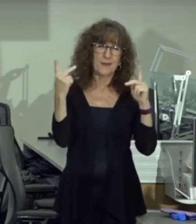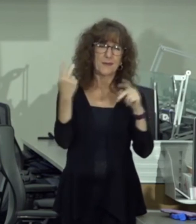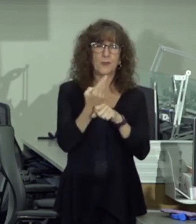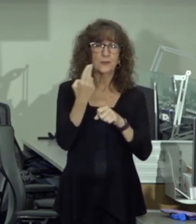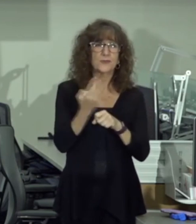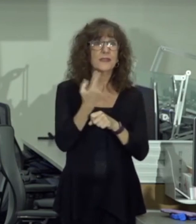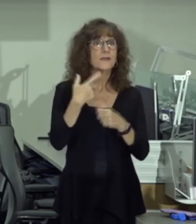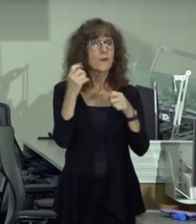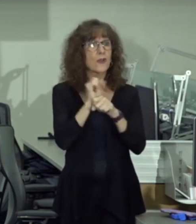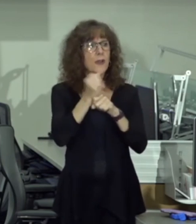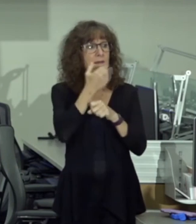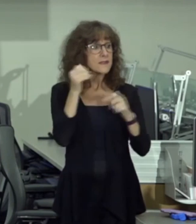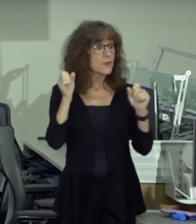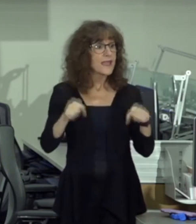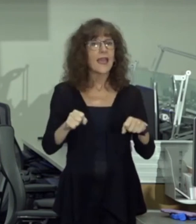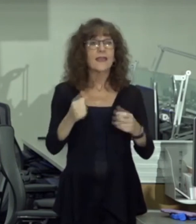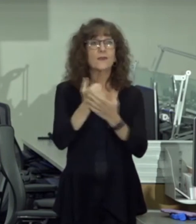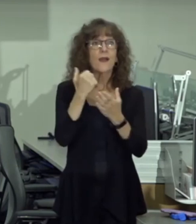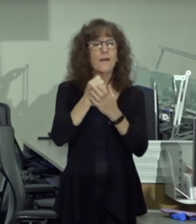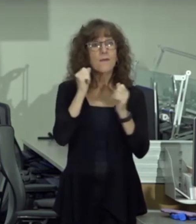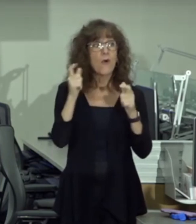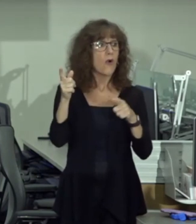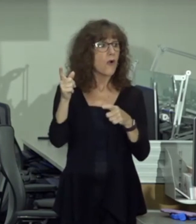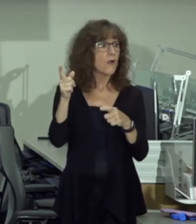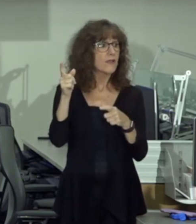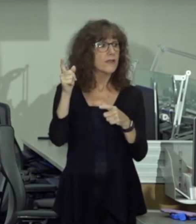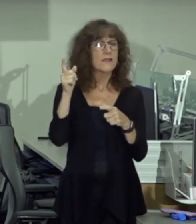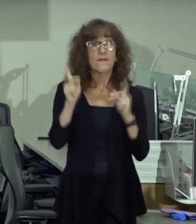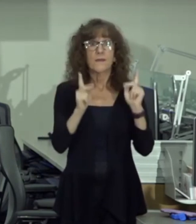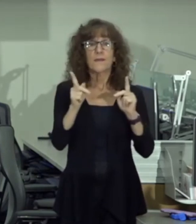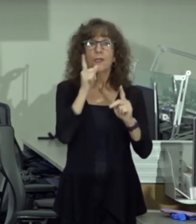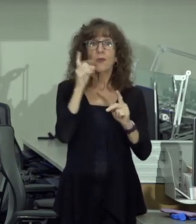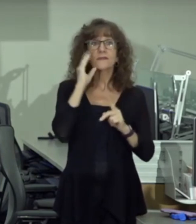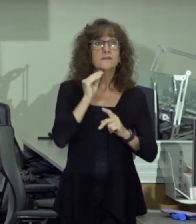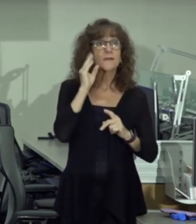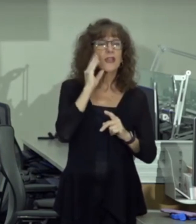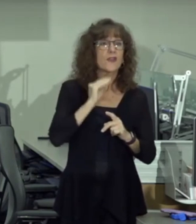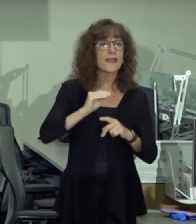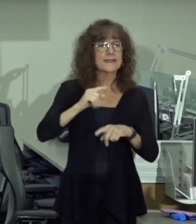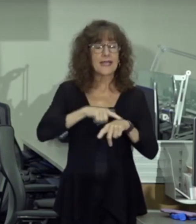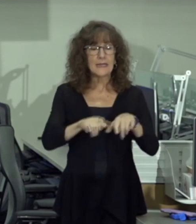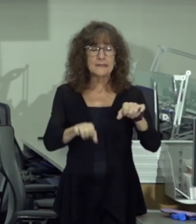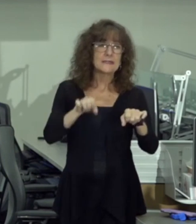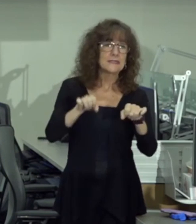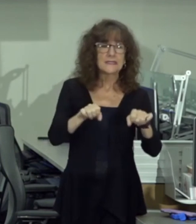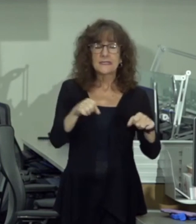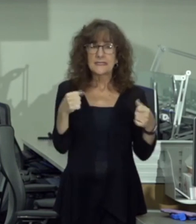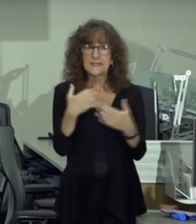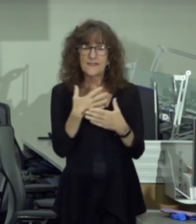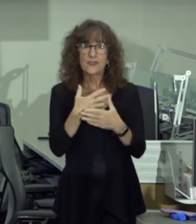are working as best we can to assist all of those who are experiencing such a time of uncertainty and